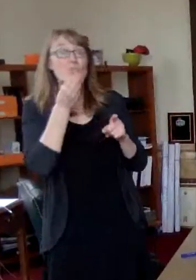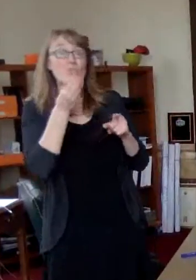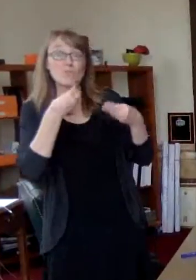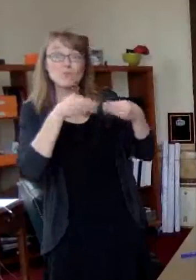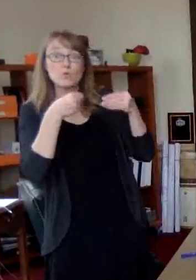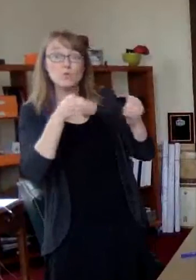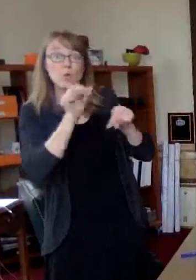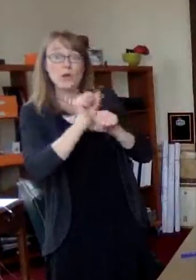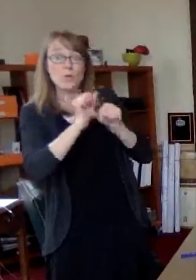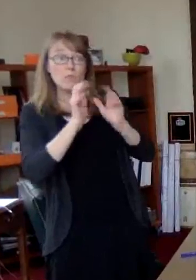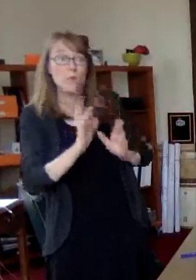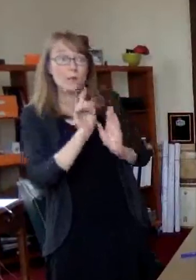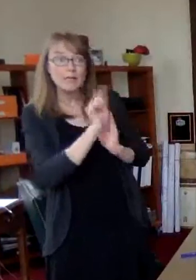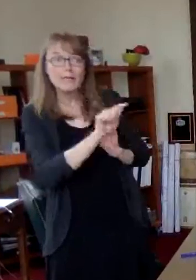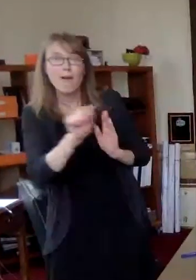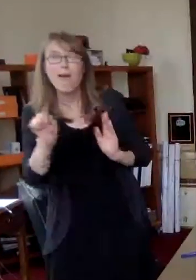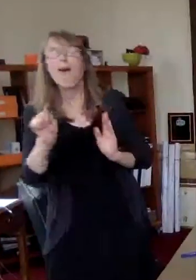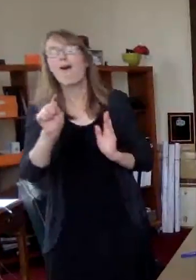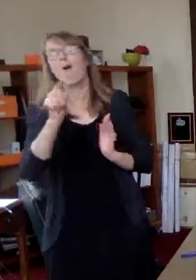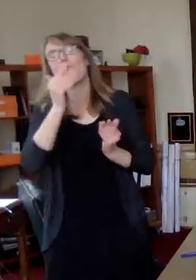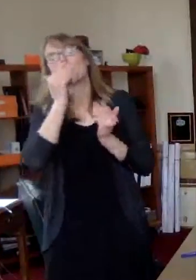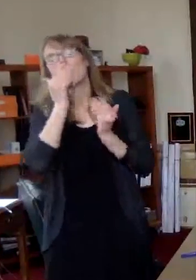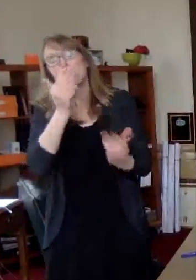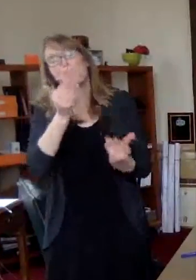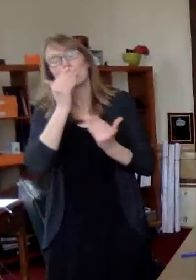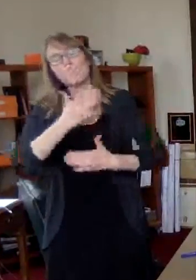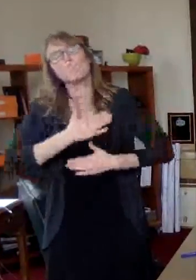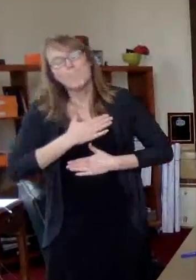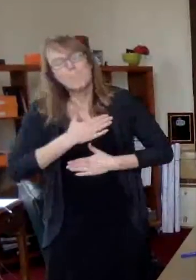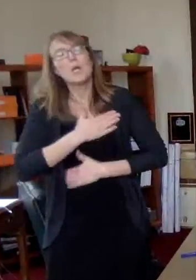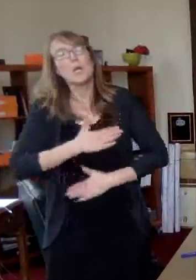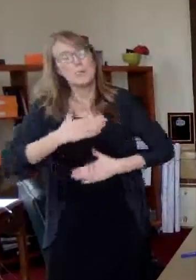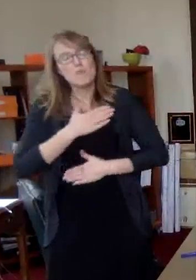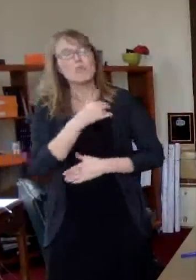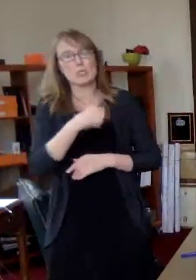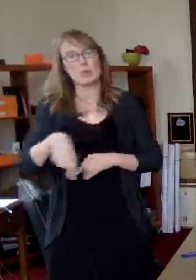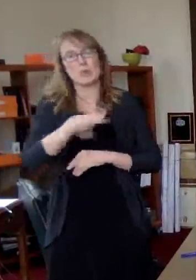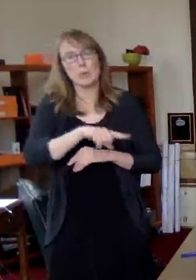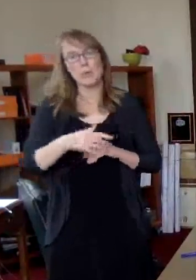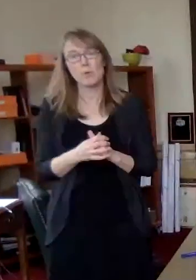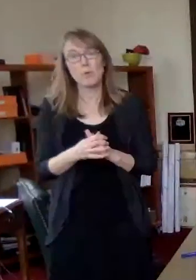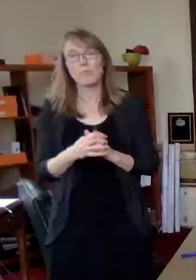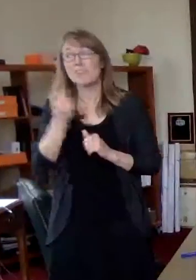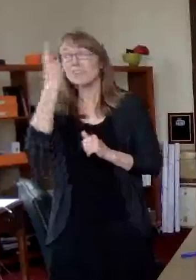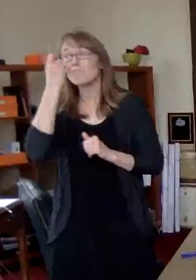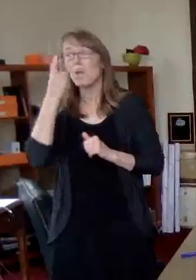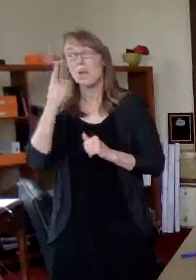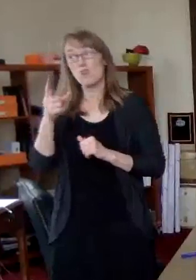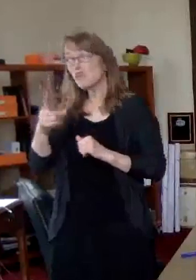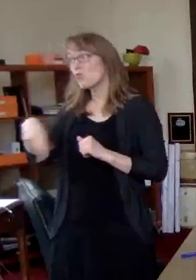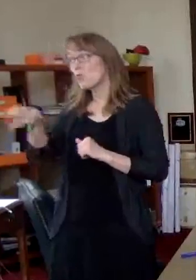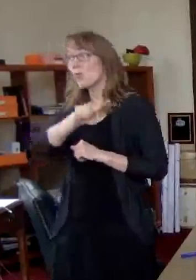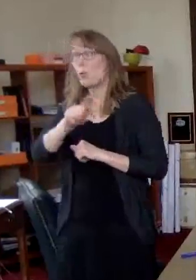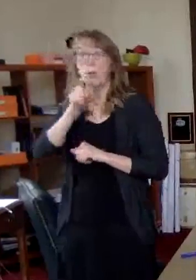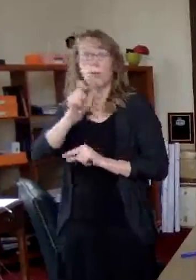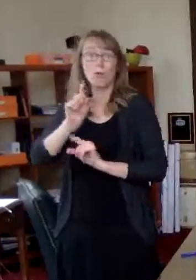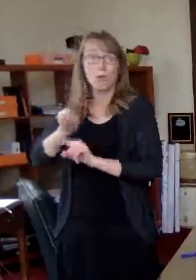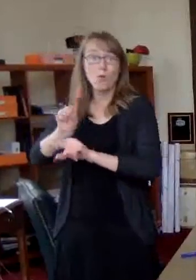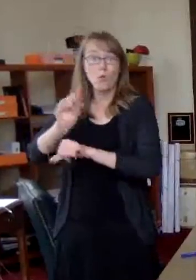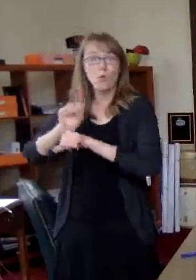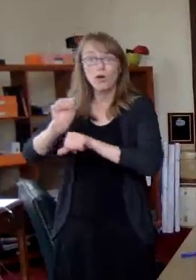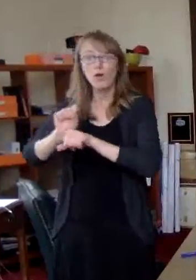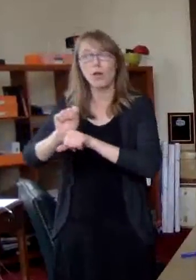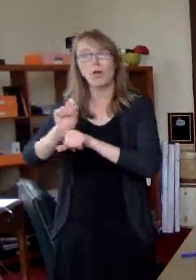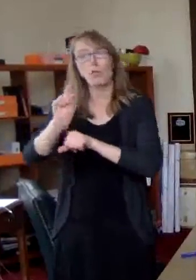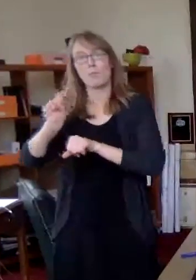and know that you are working long hours. So perhaps it's time now to take a question or